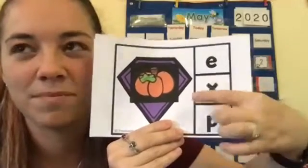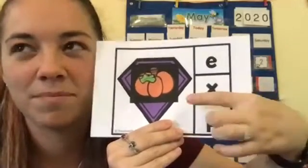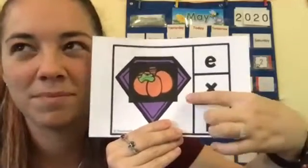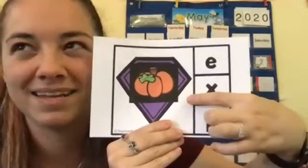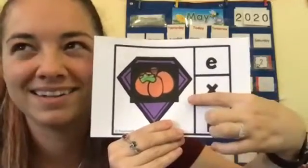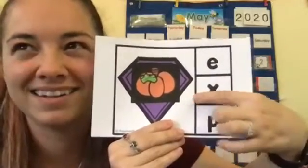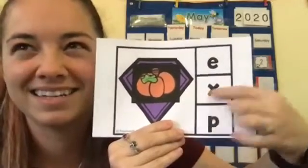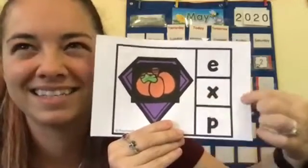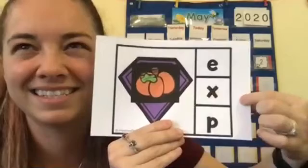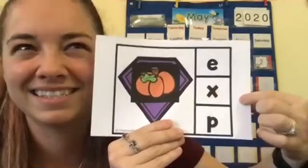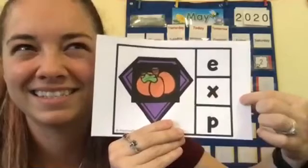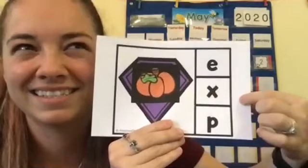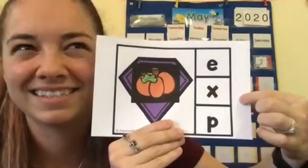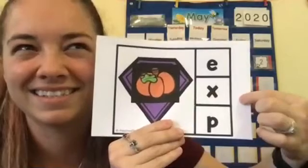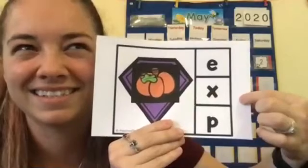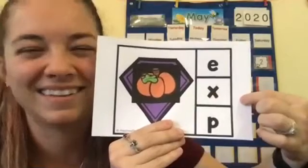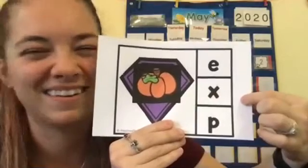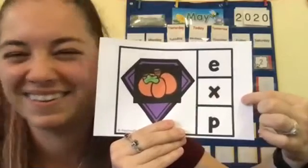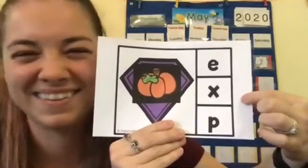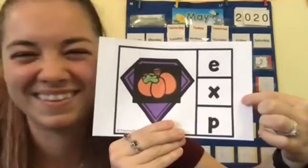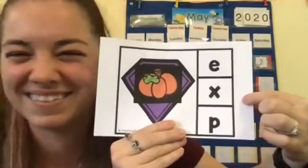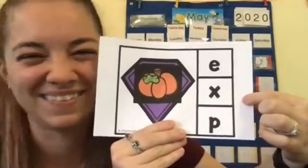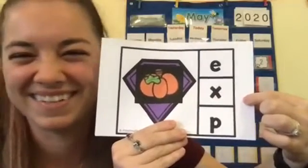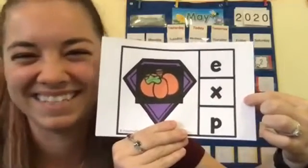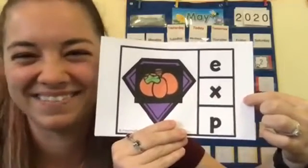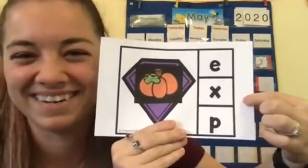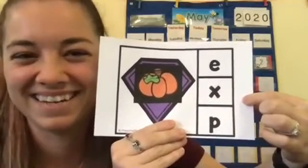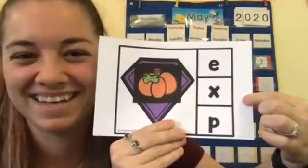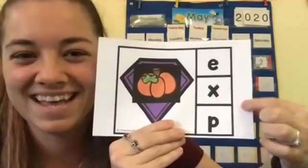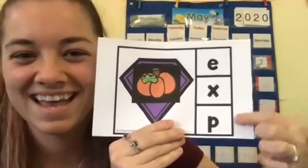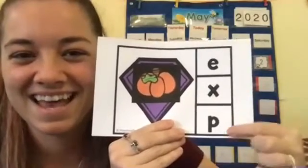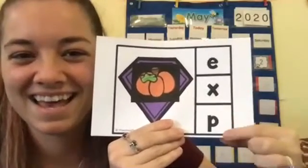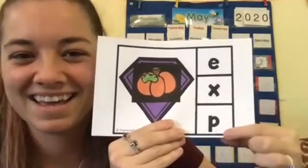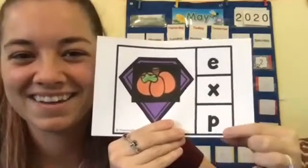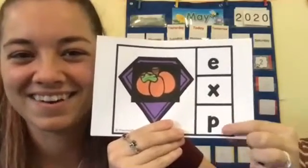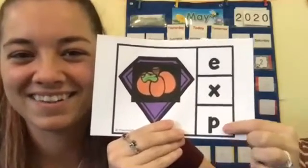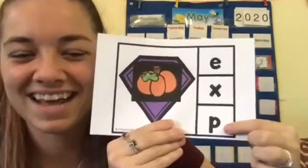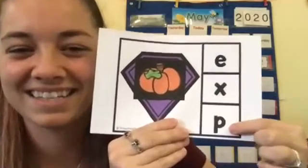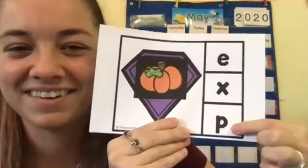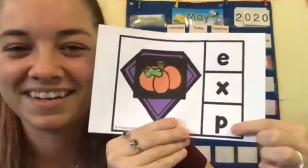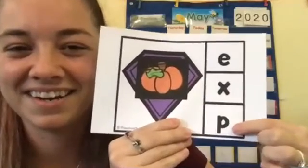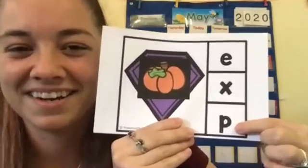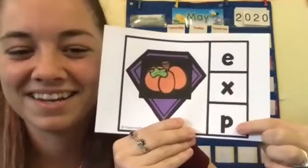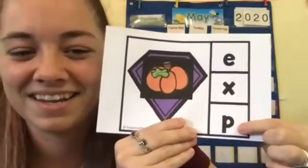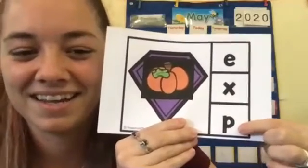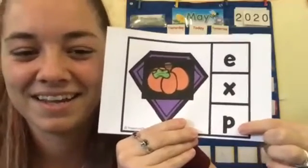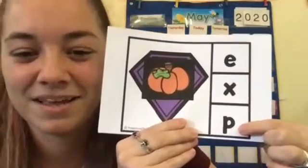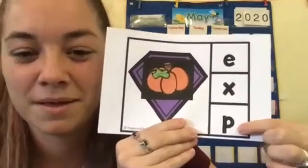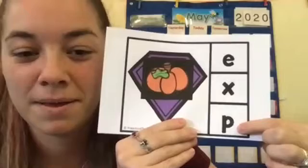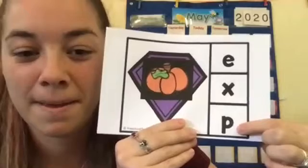Pumpkin? X. Those are really different. And our last letter here,